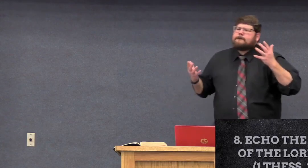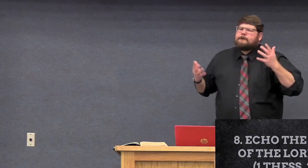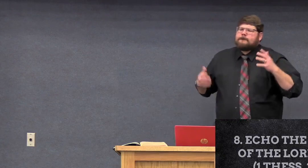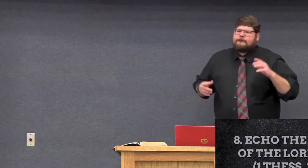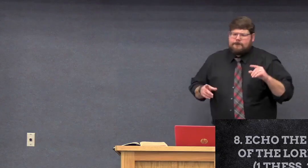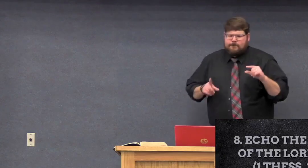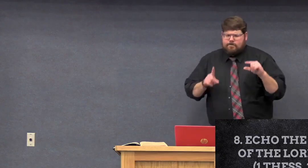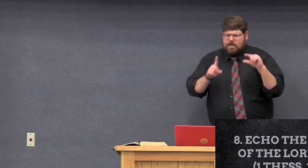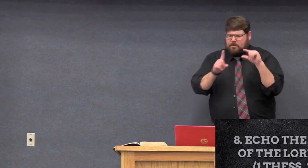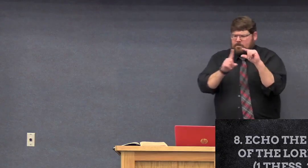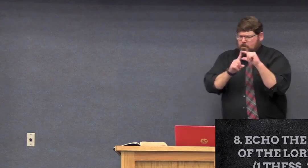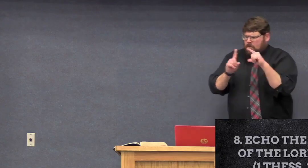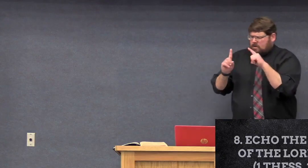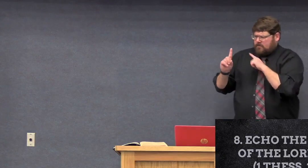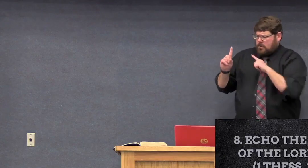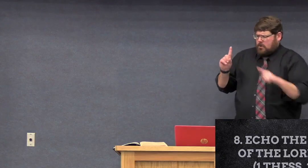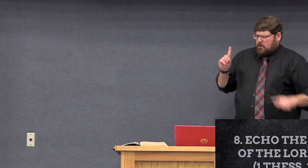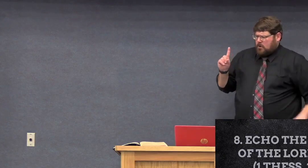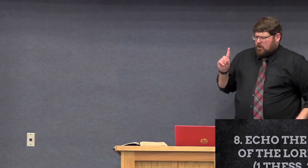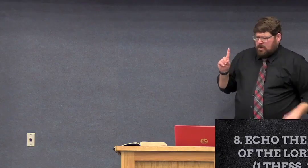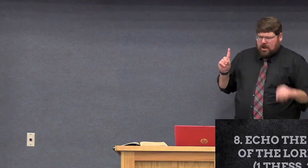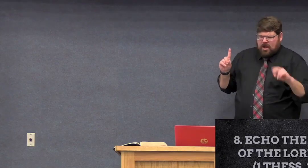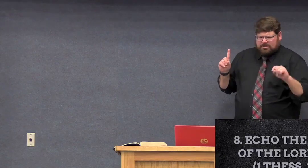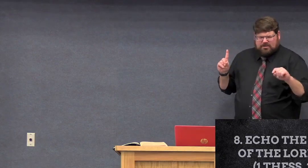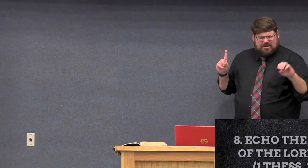And now number 8, the 8th mark, echo.